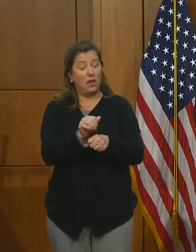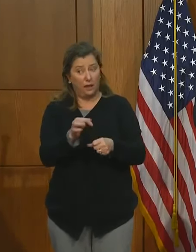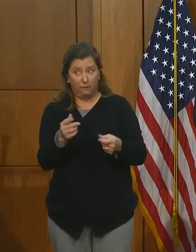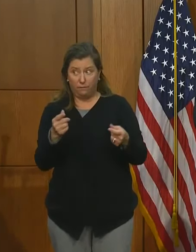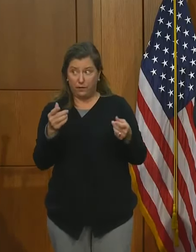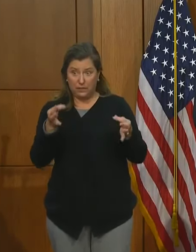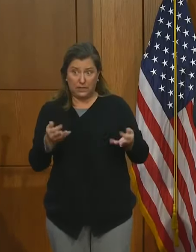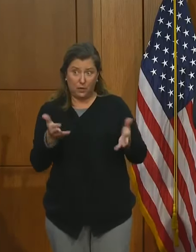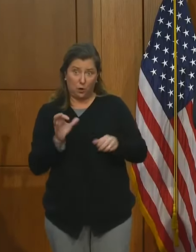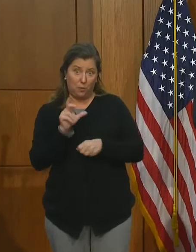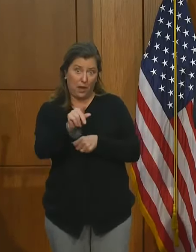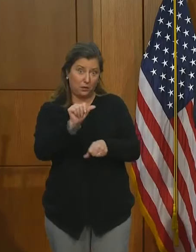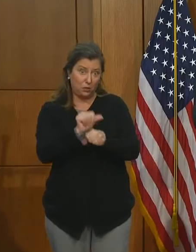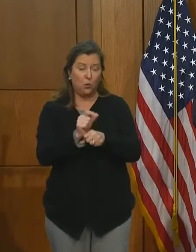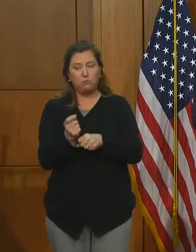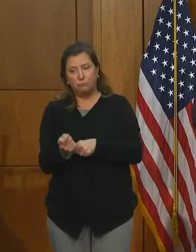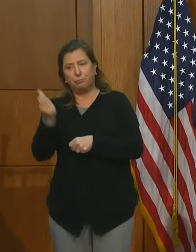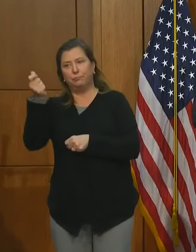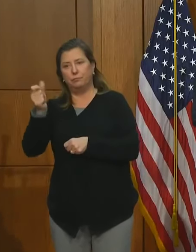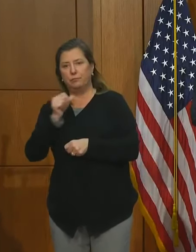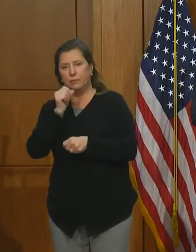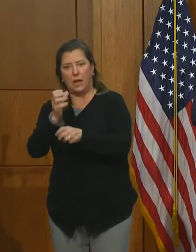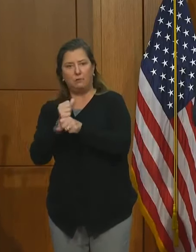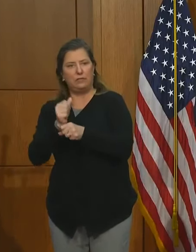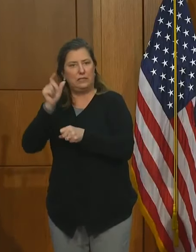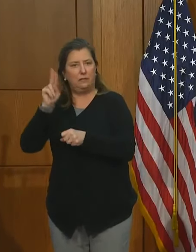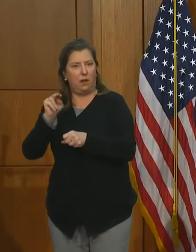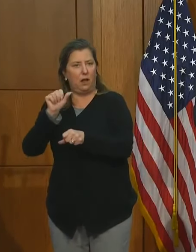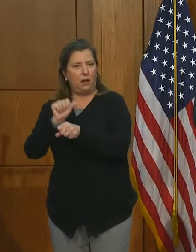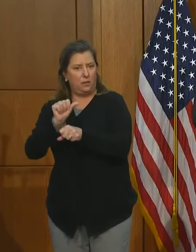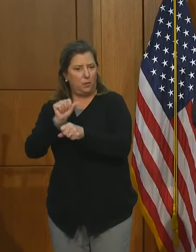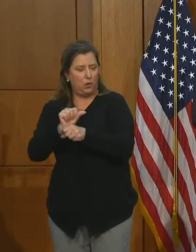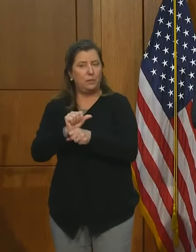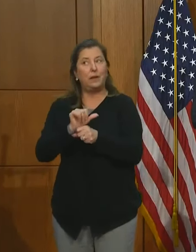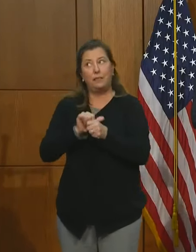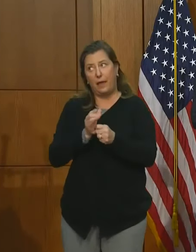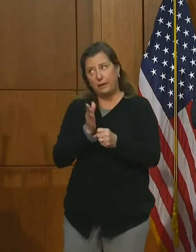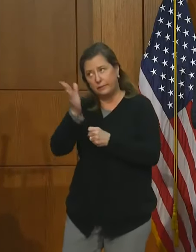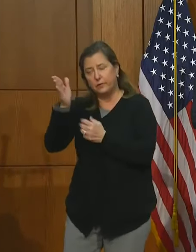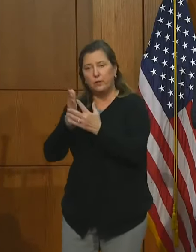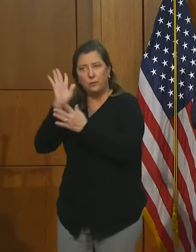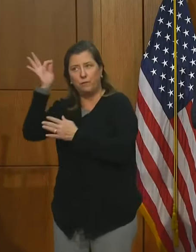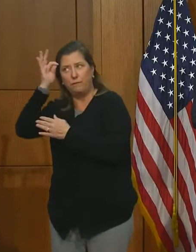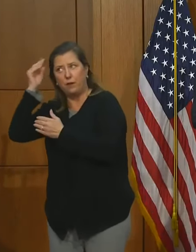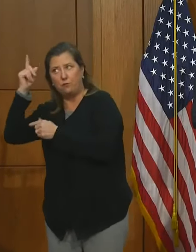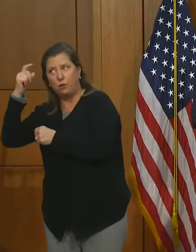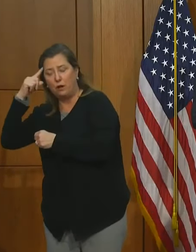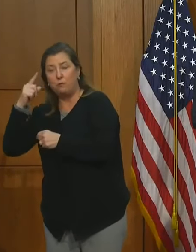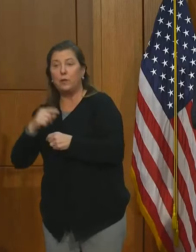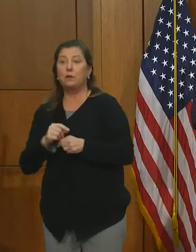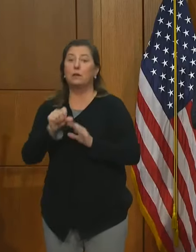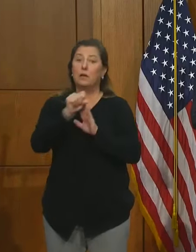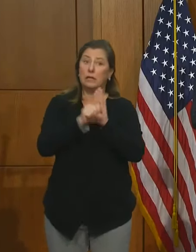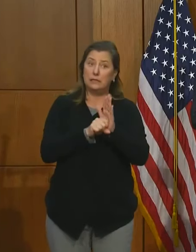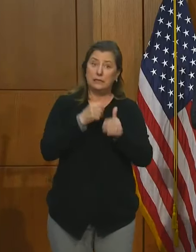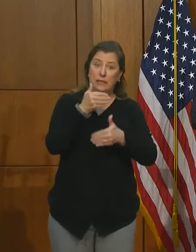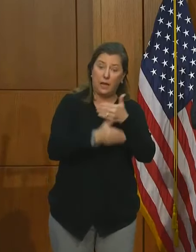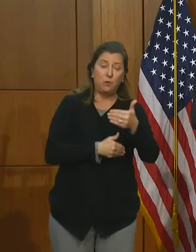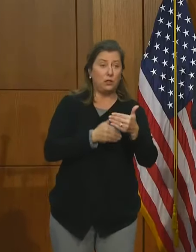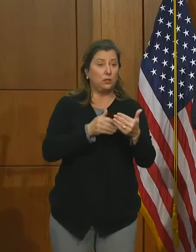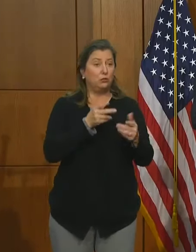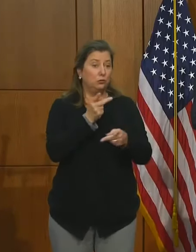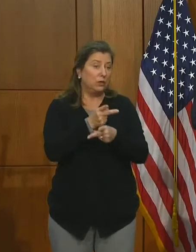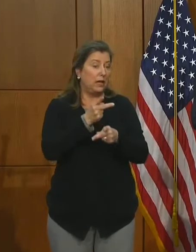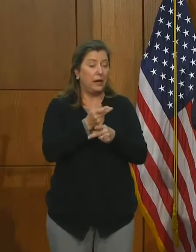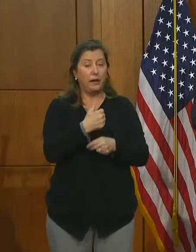of unemployment. That is one route that would go through the federal government. We have a state process to handle claims and complaints,